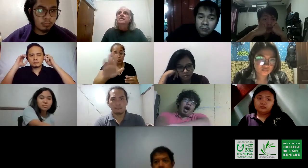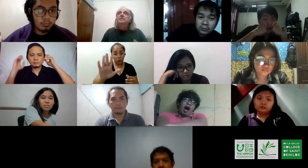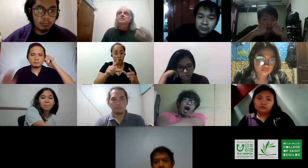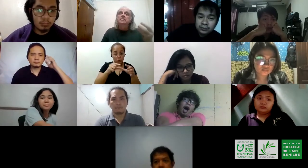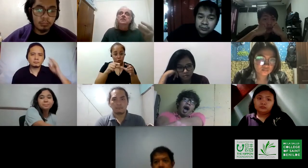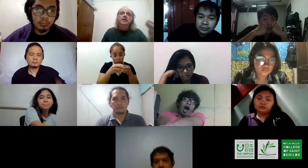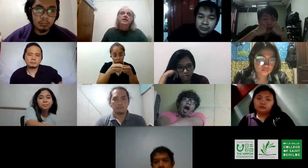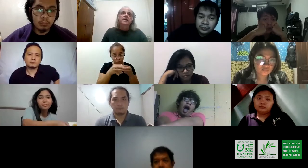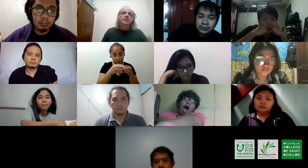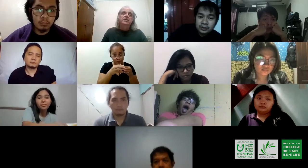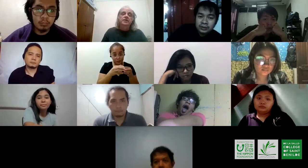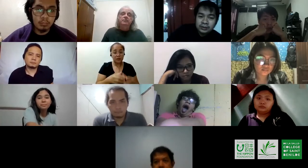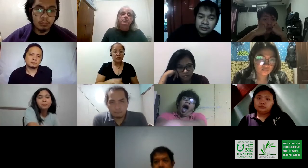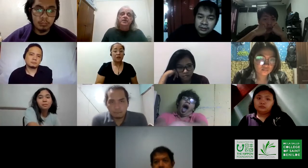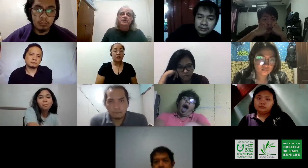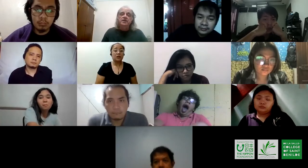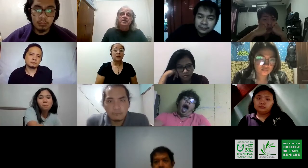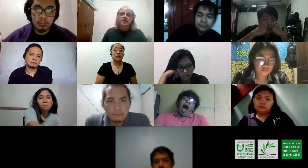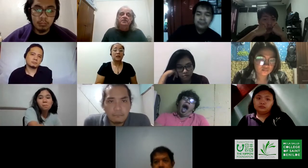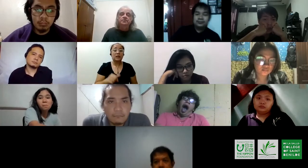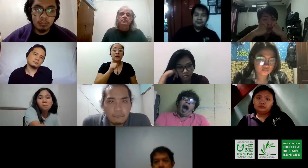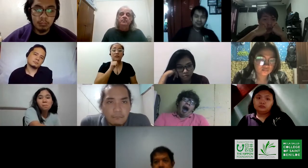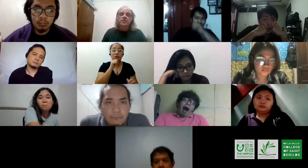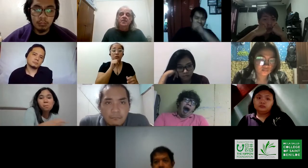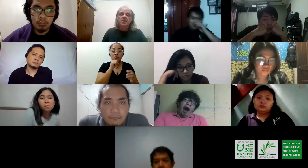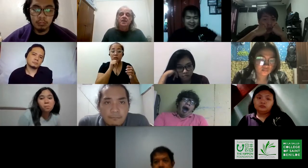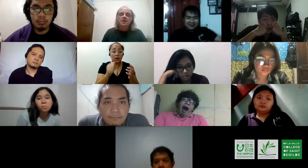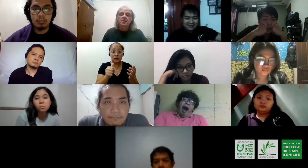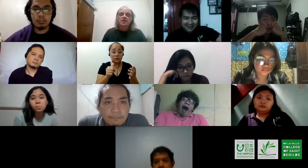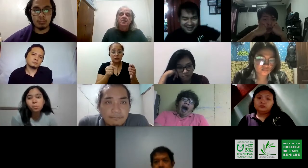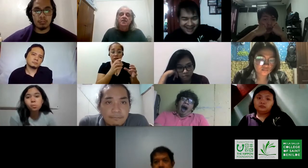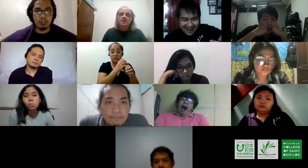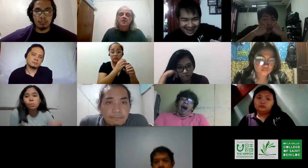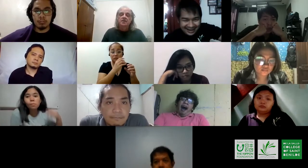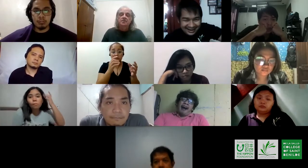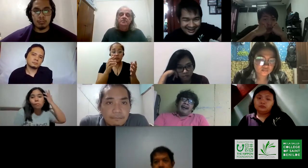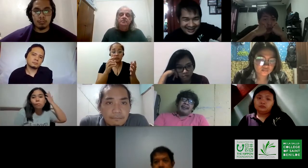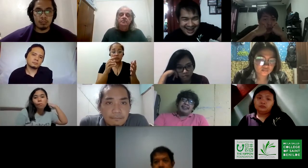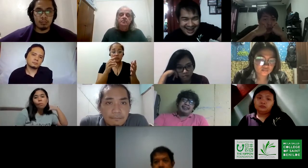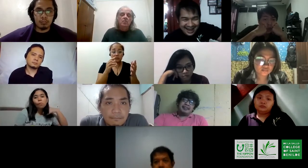you're not going to get to the deaf president now,